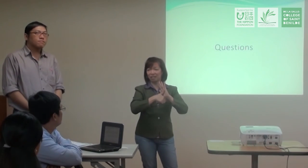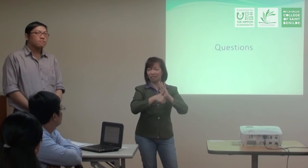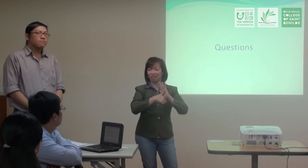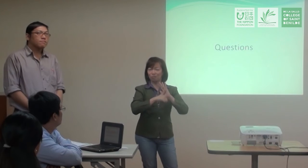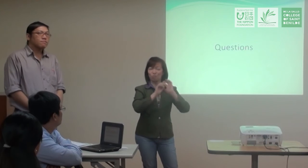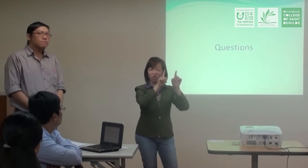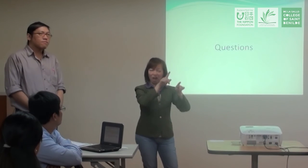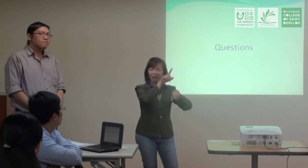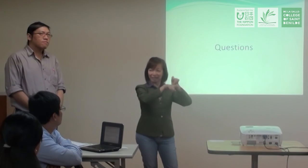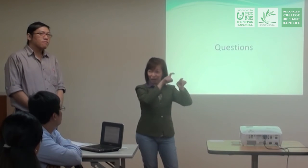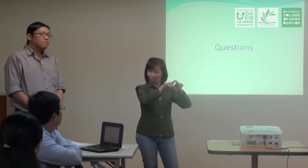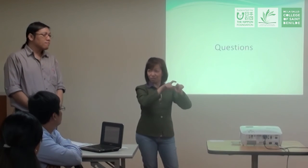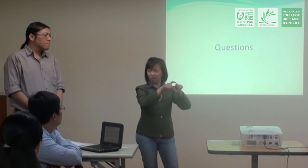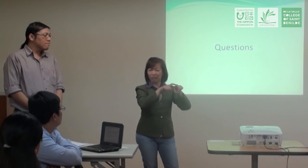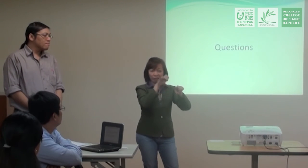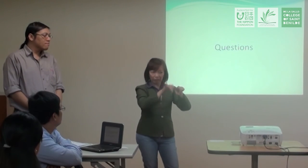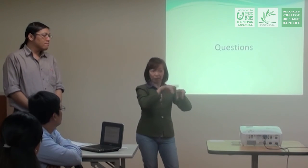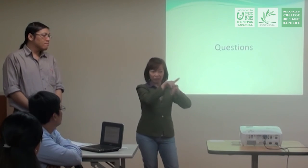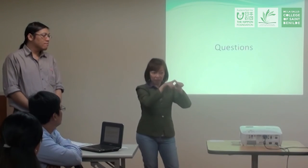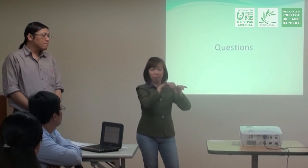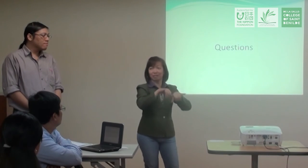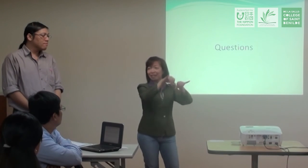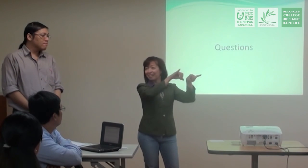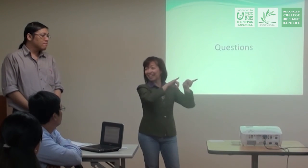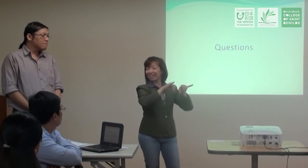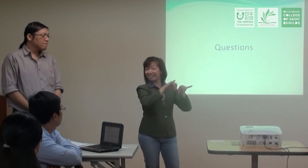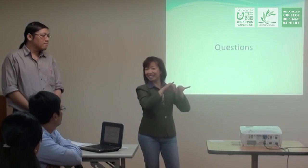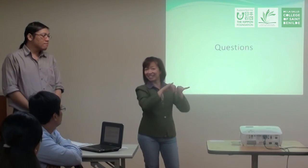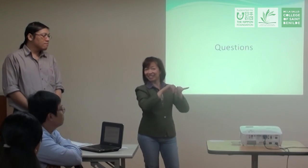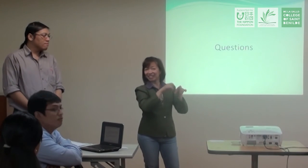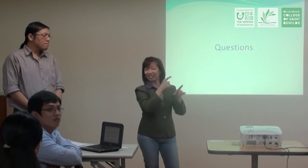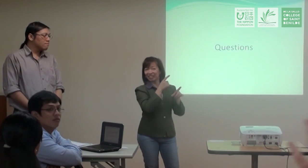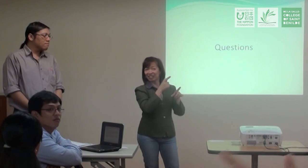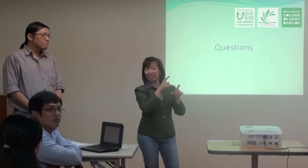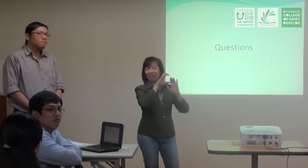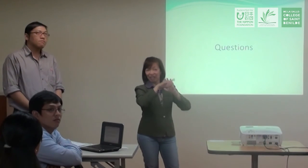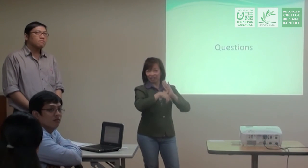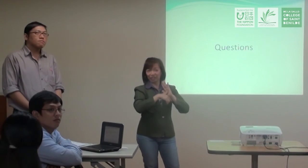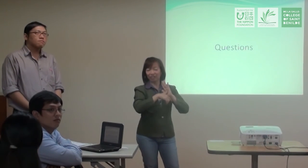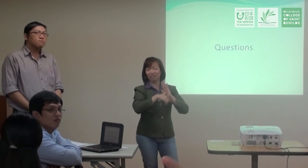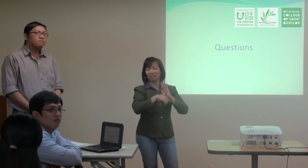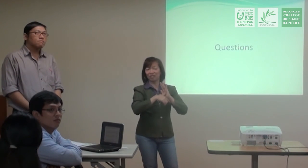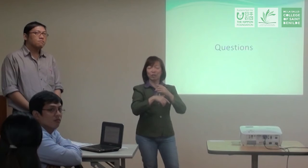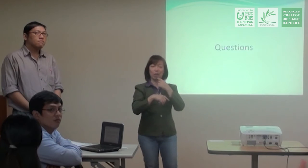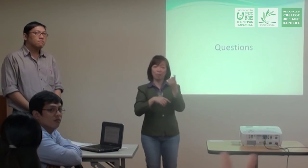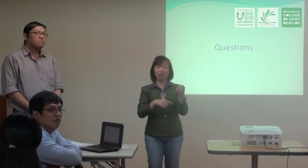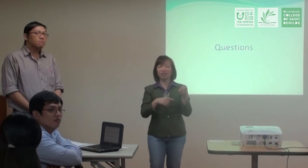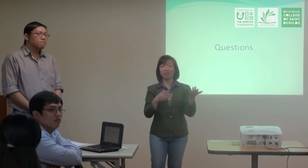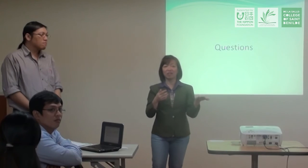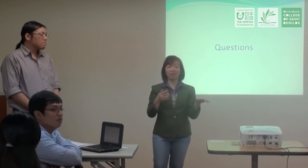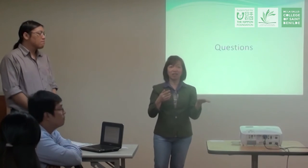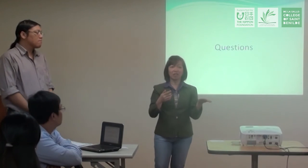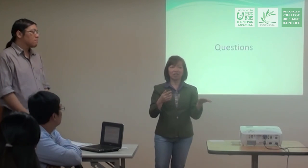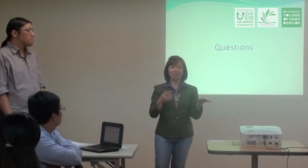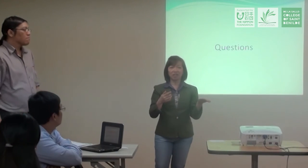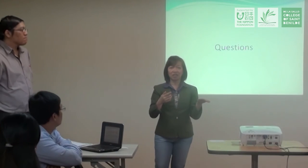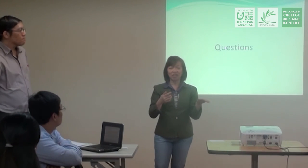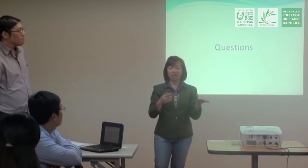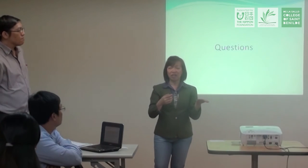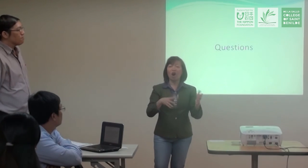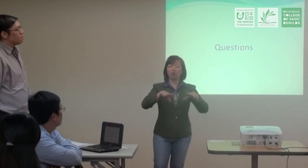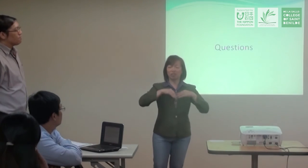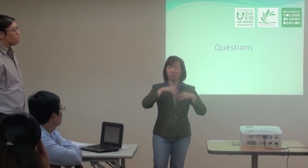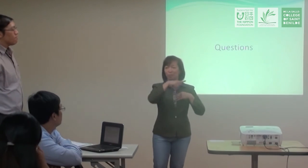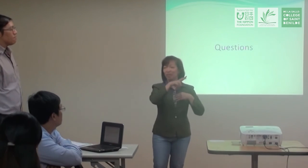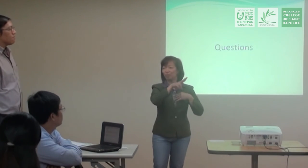that are standardized for the hearing, supposedly, and then the company says, oh, we're accepting persons with